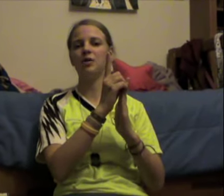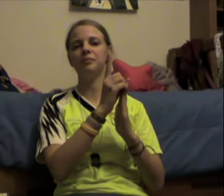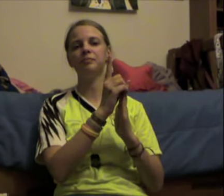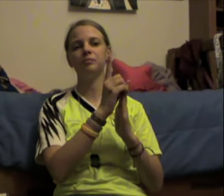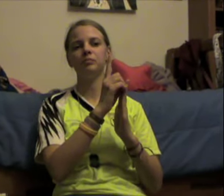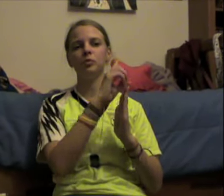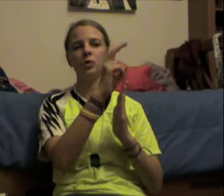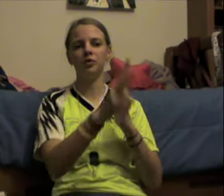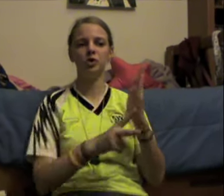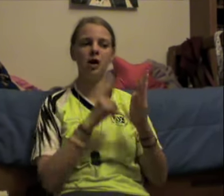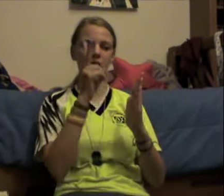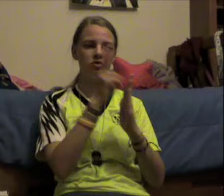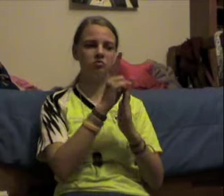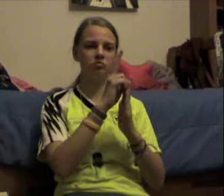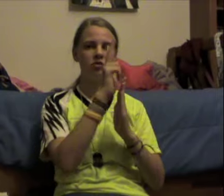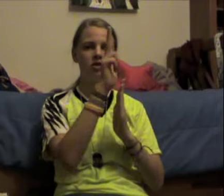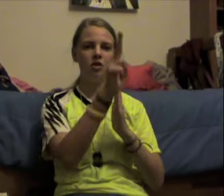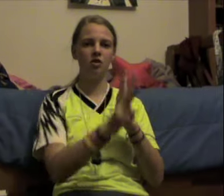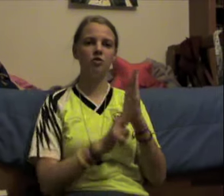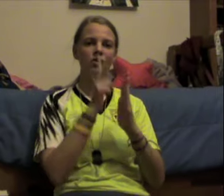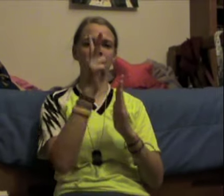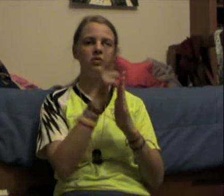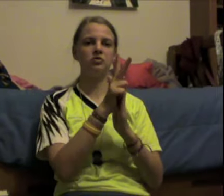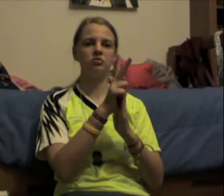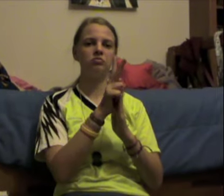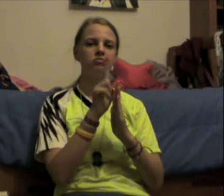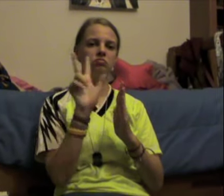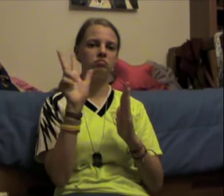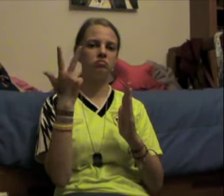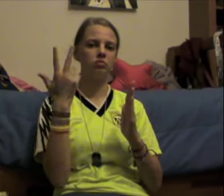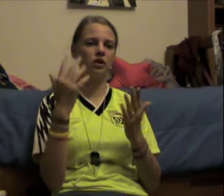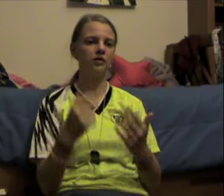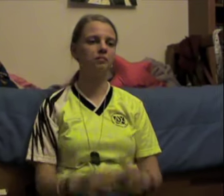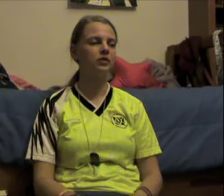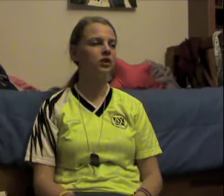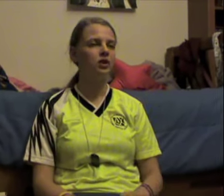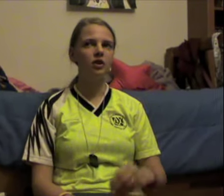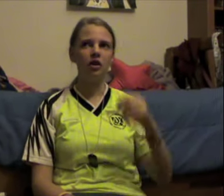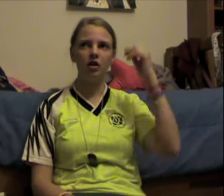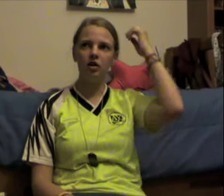Hour, or two hours, three hours, whatever. Um,